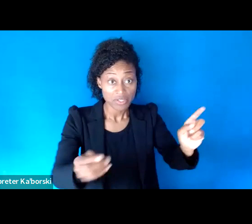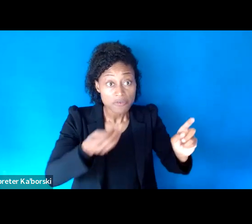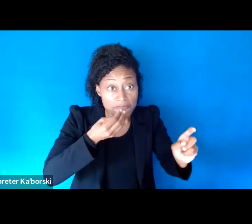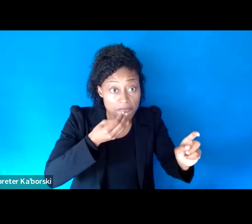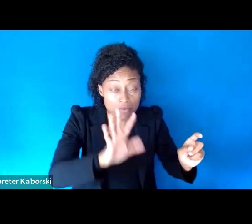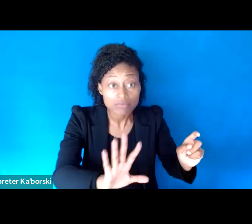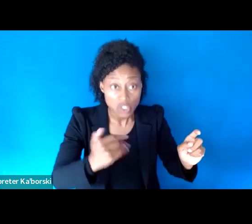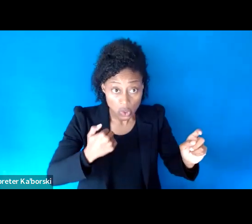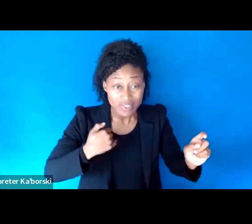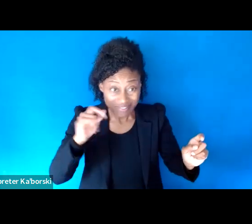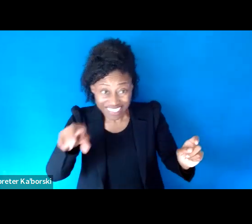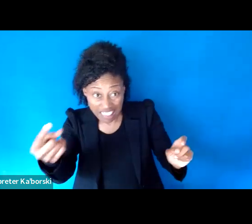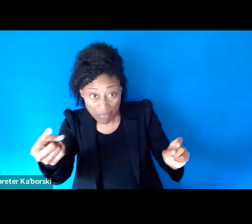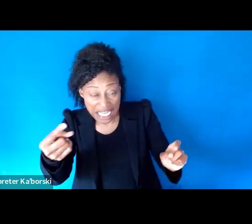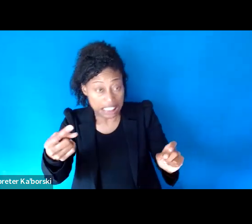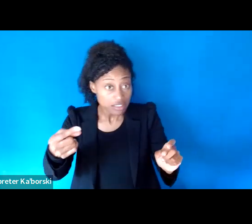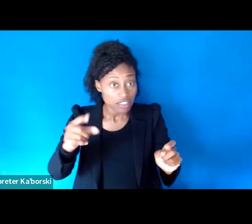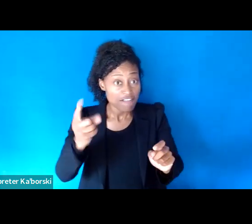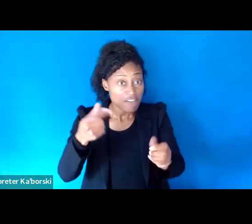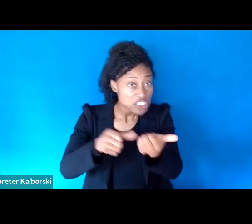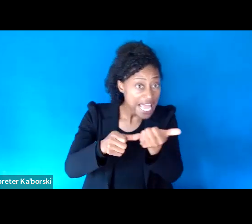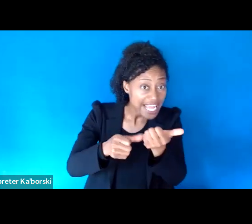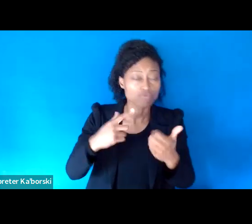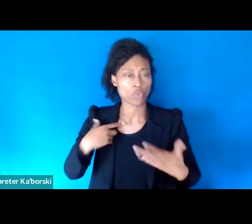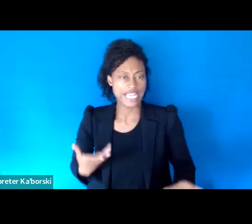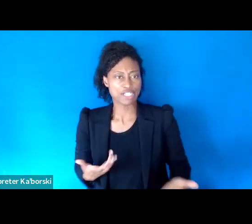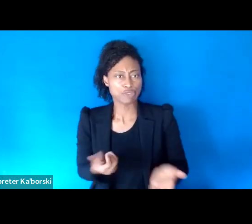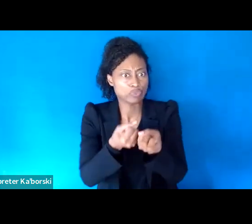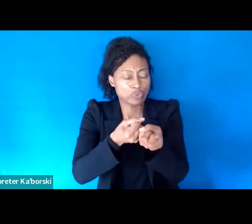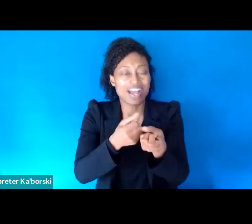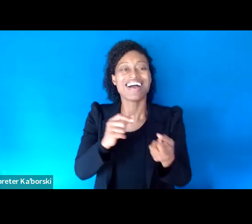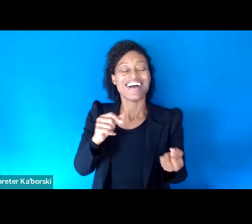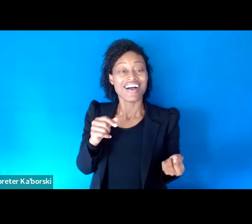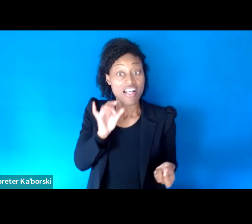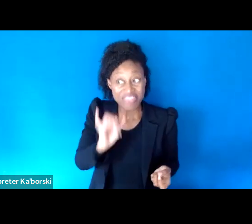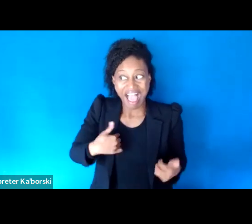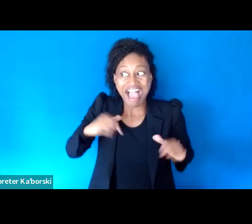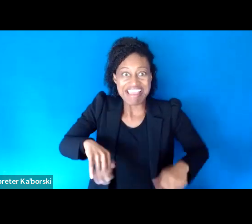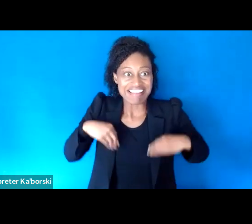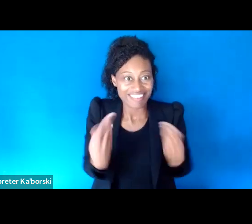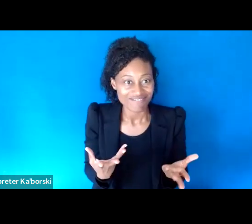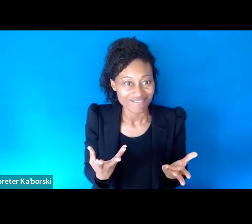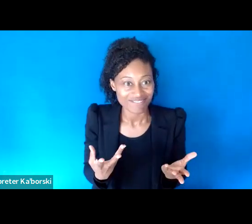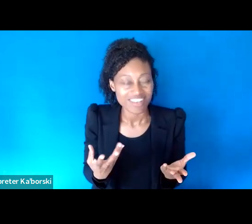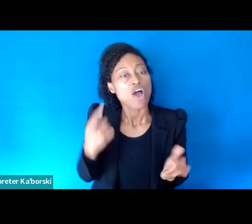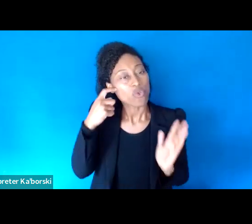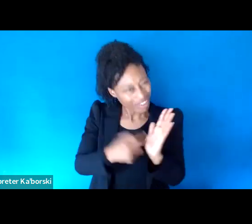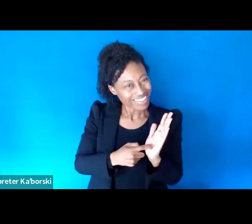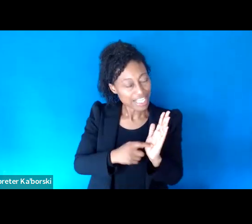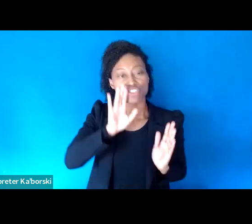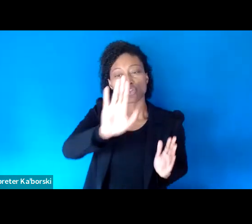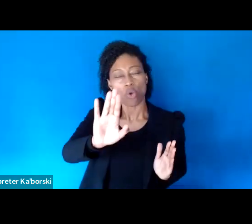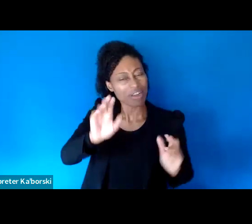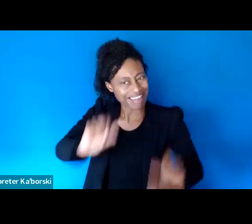like recognizing your strengths and what you can give. And then I think the most important thing